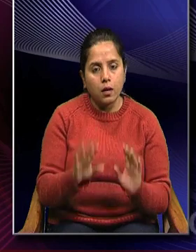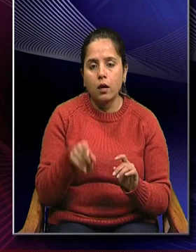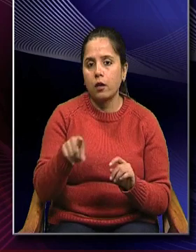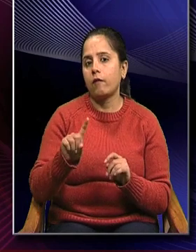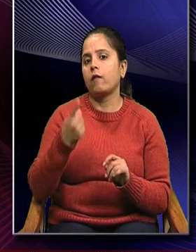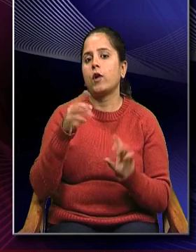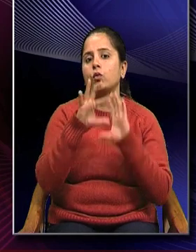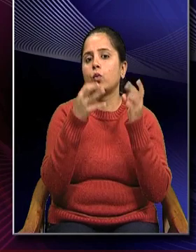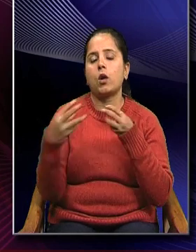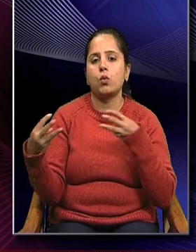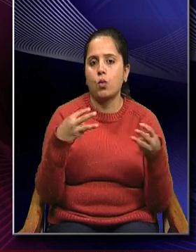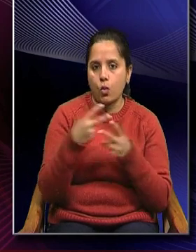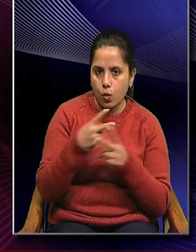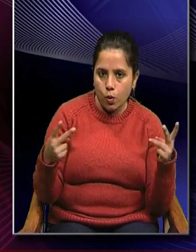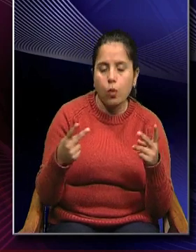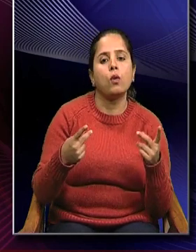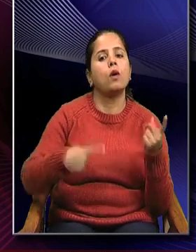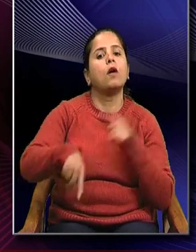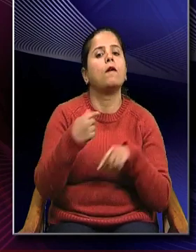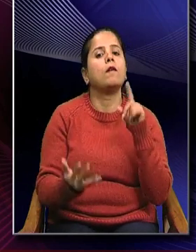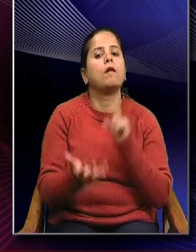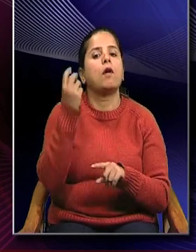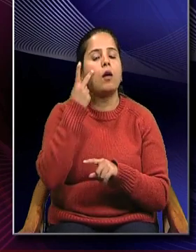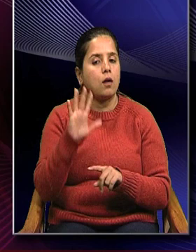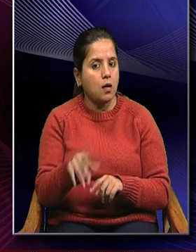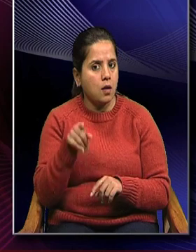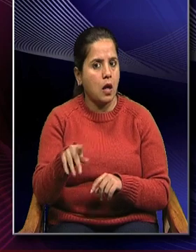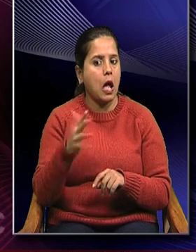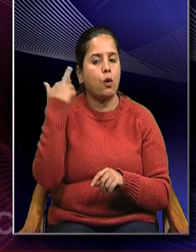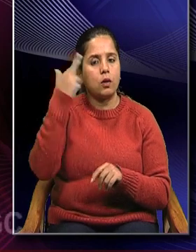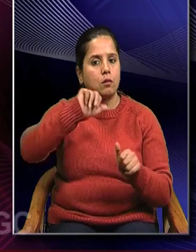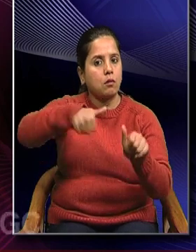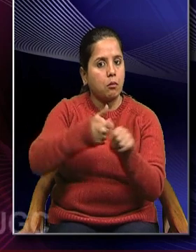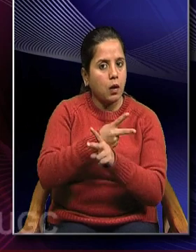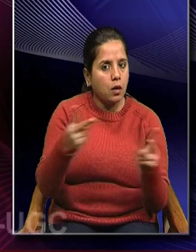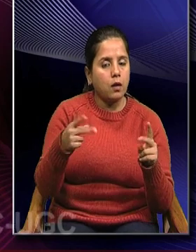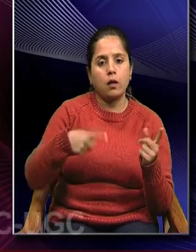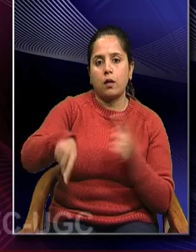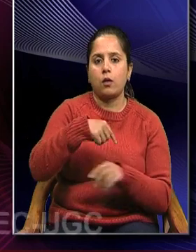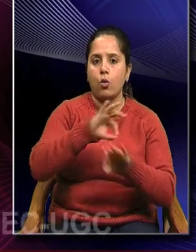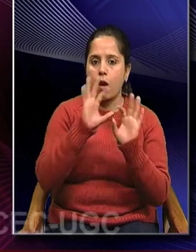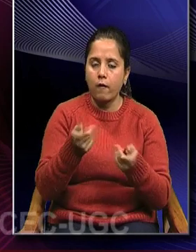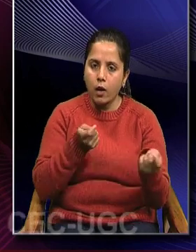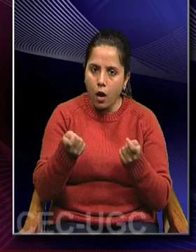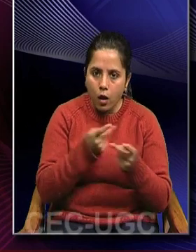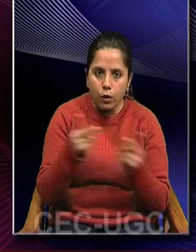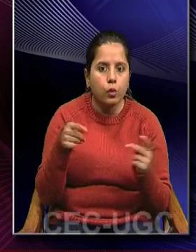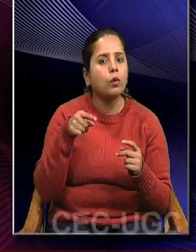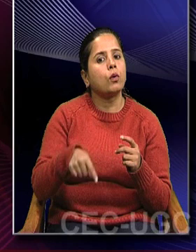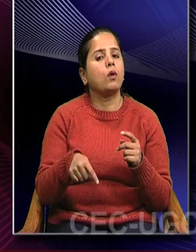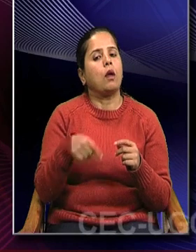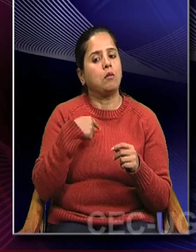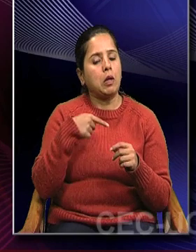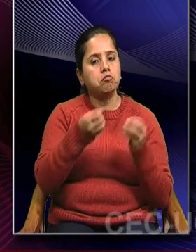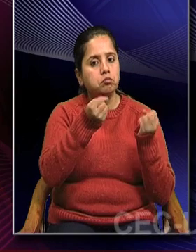World War. And we find that how the backward regions, they were annexed in order to control their raw material